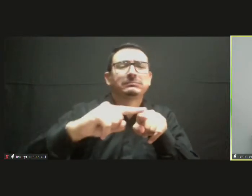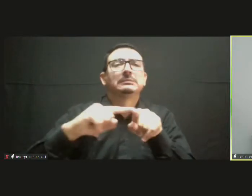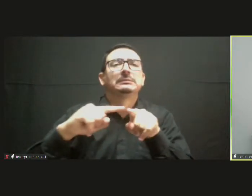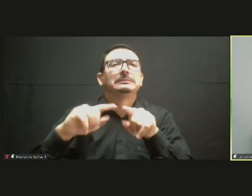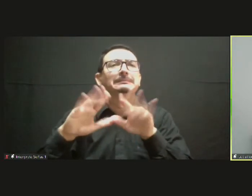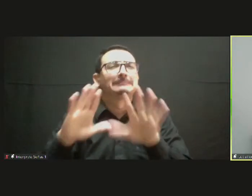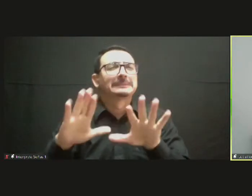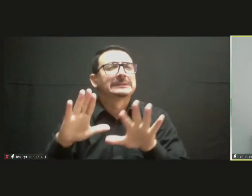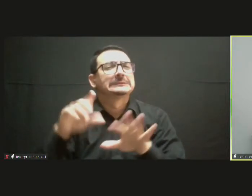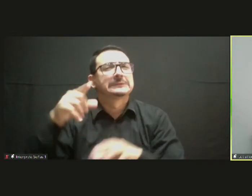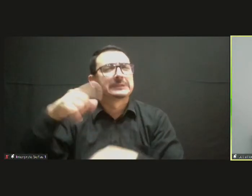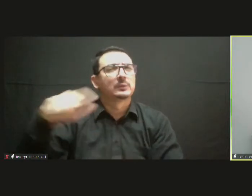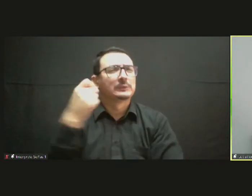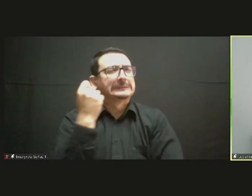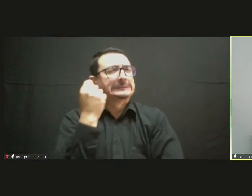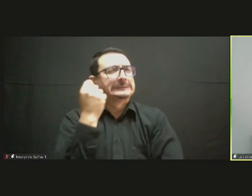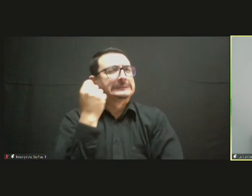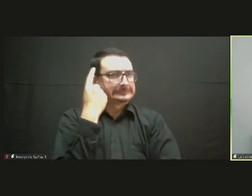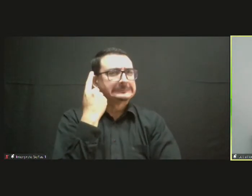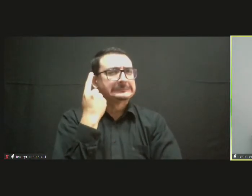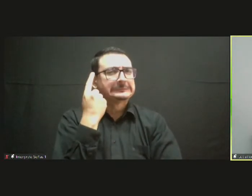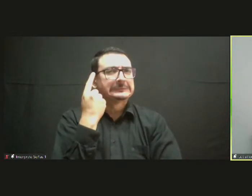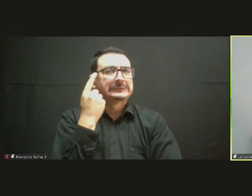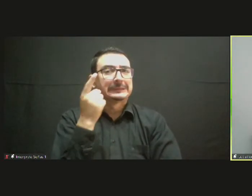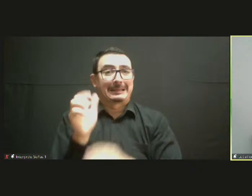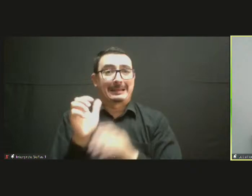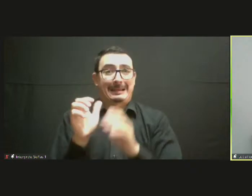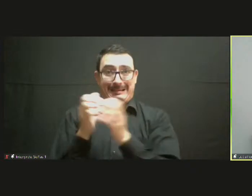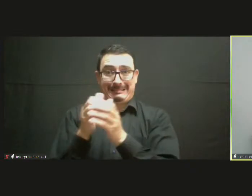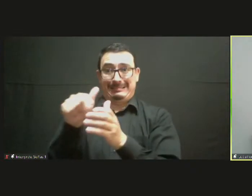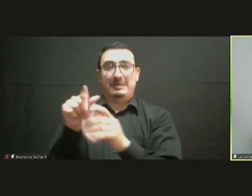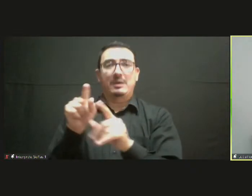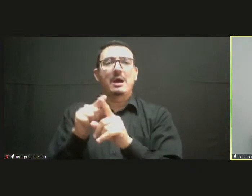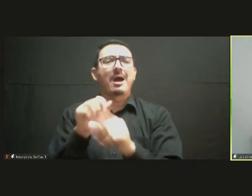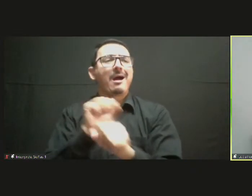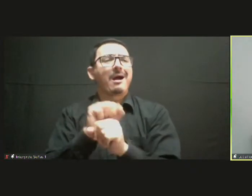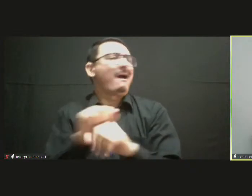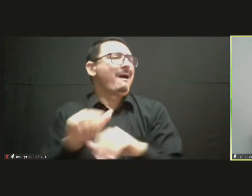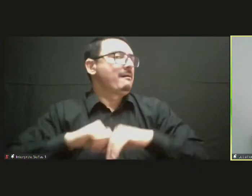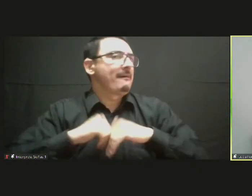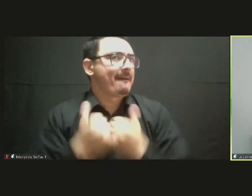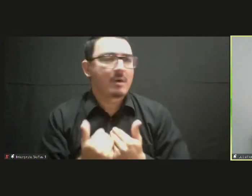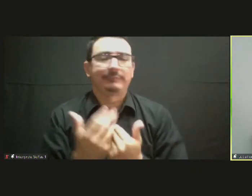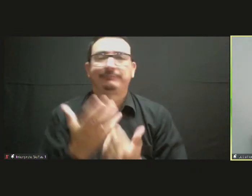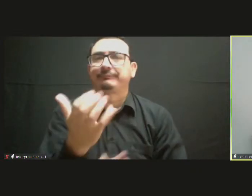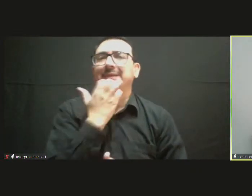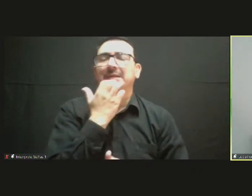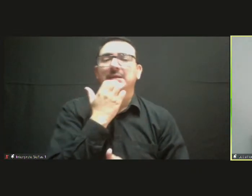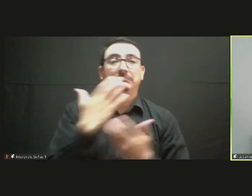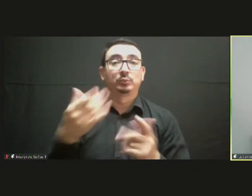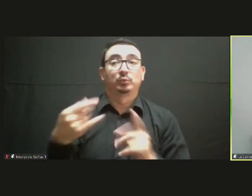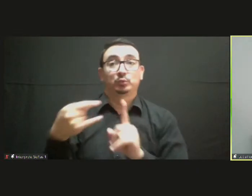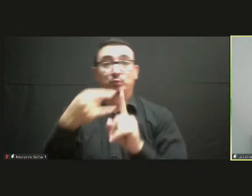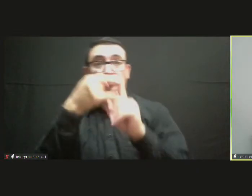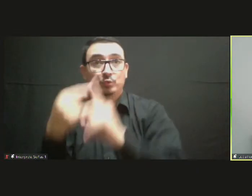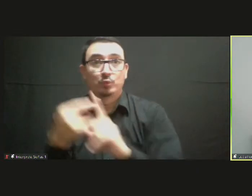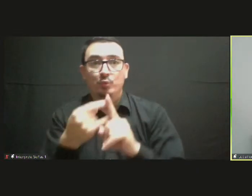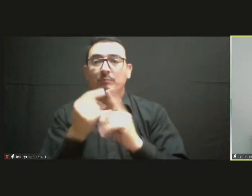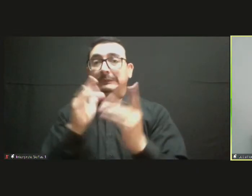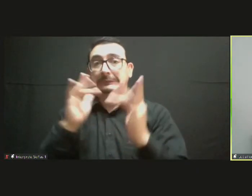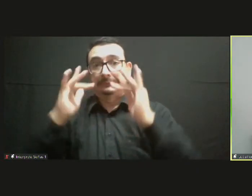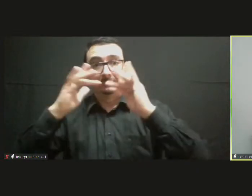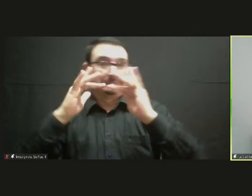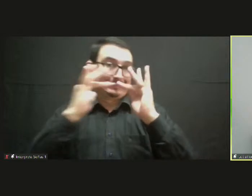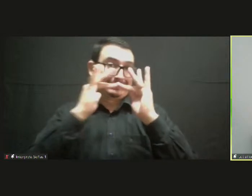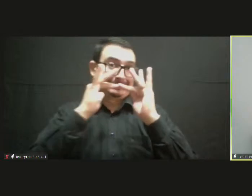agencies, social media, instant messaging to communicate and sell mostly. However, more advanced uses of technology and